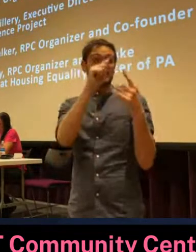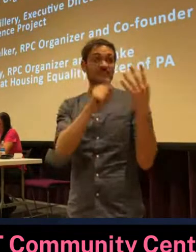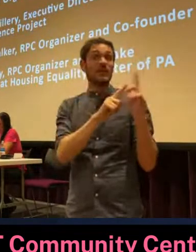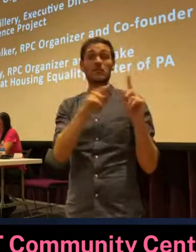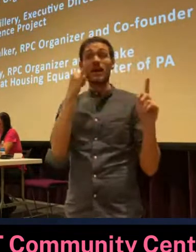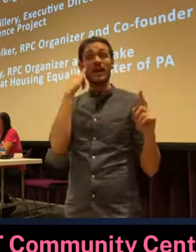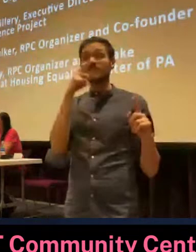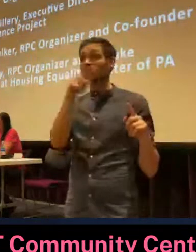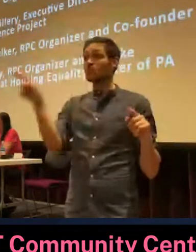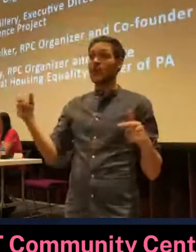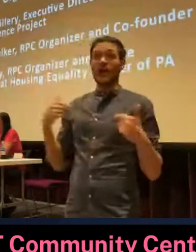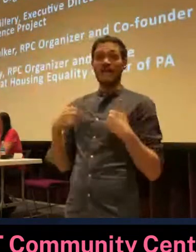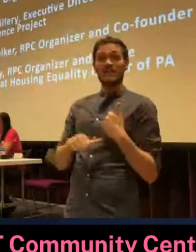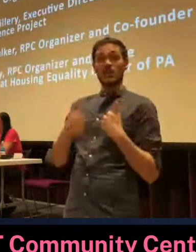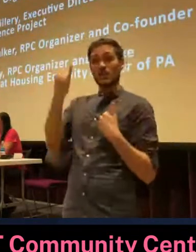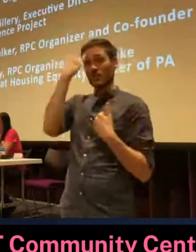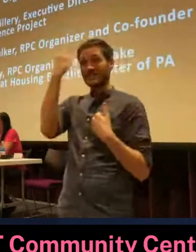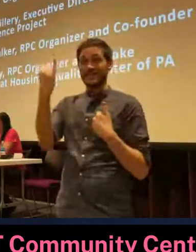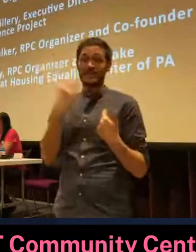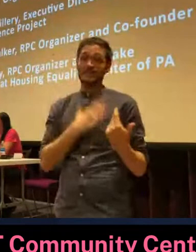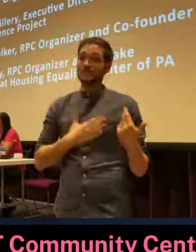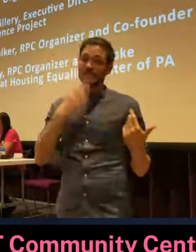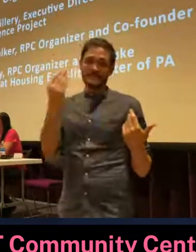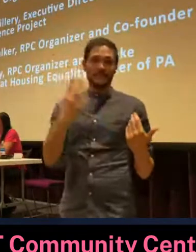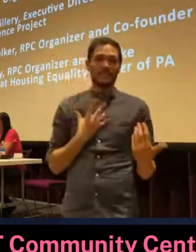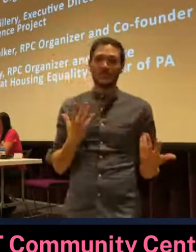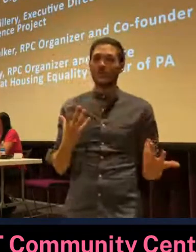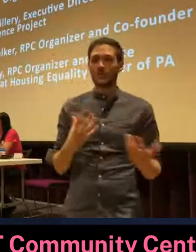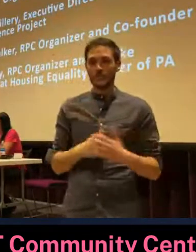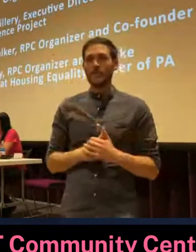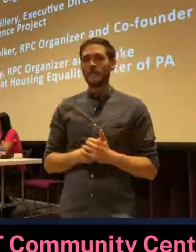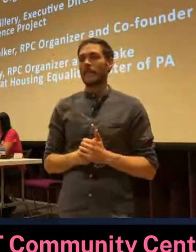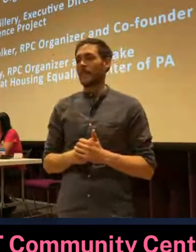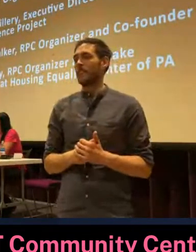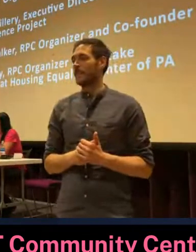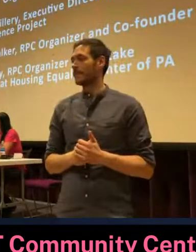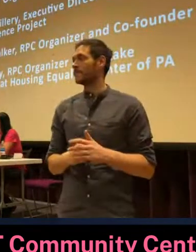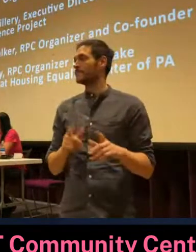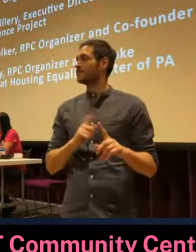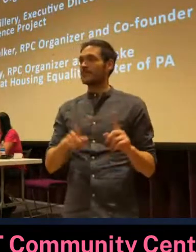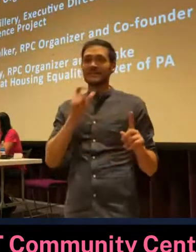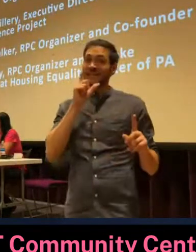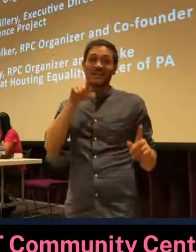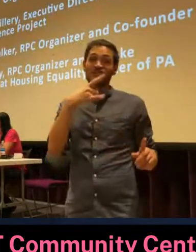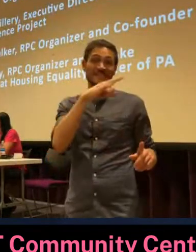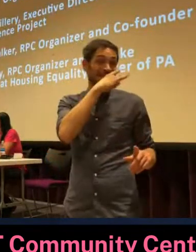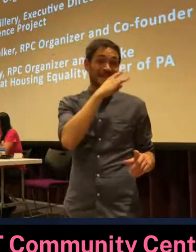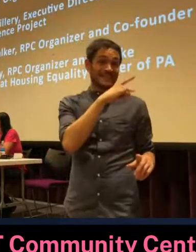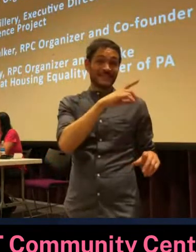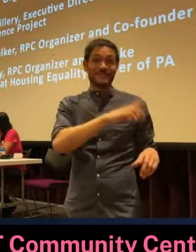ideas, please let me know. But it's not just the kids.